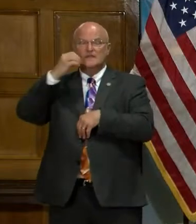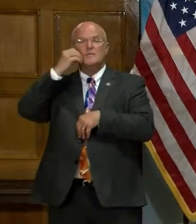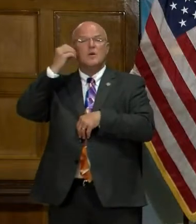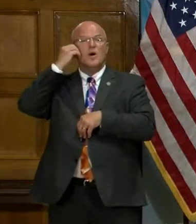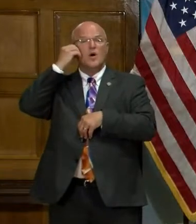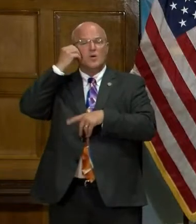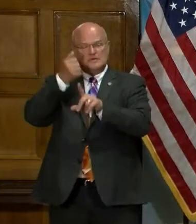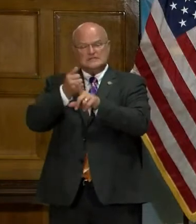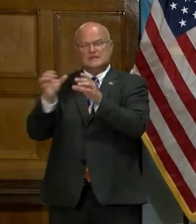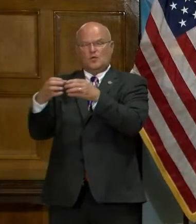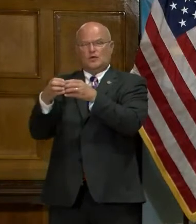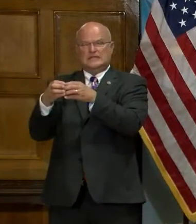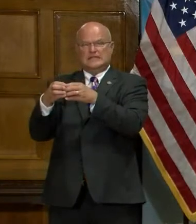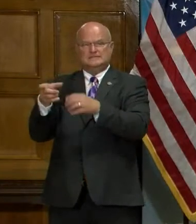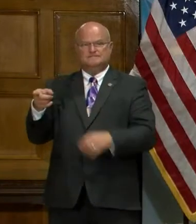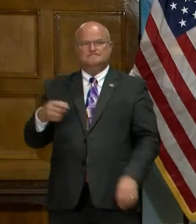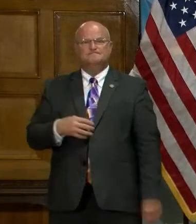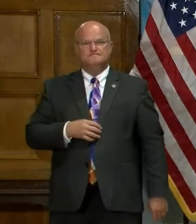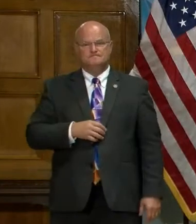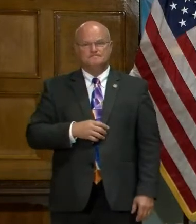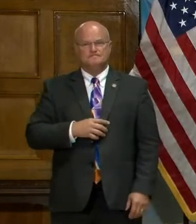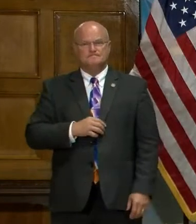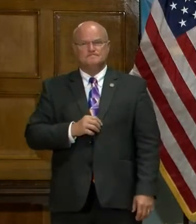on self-quarantine.